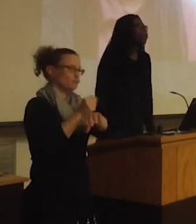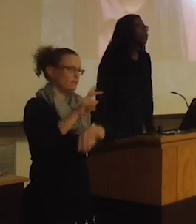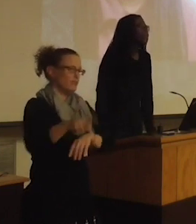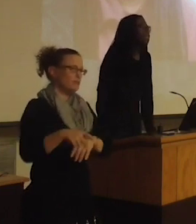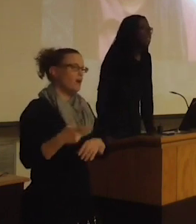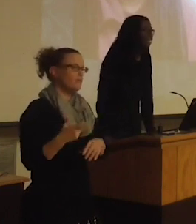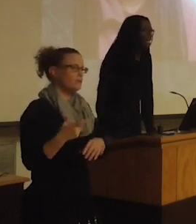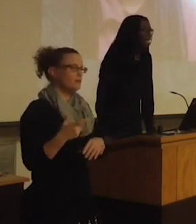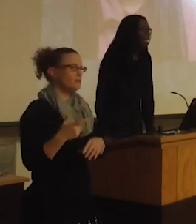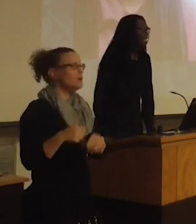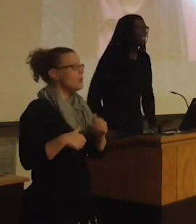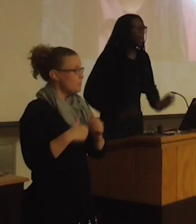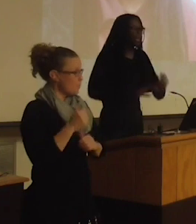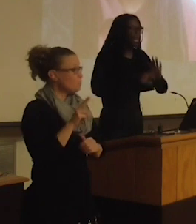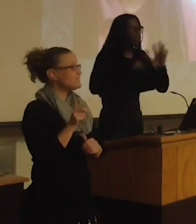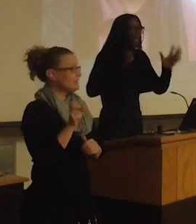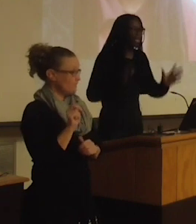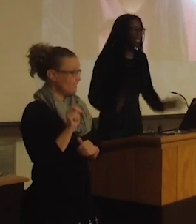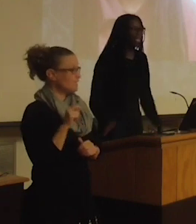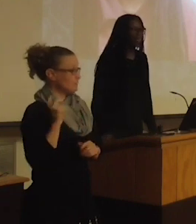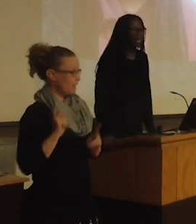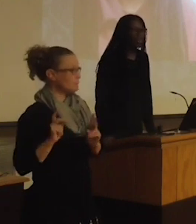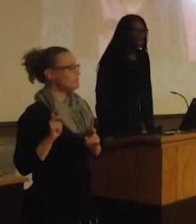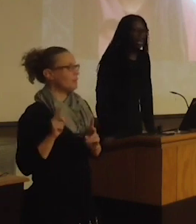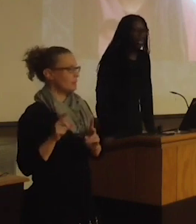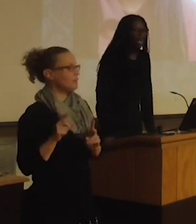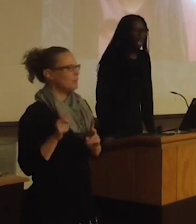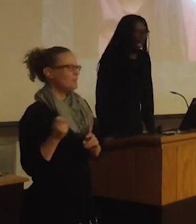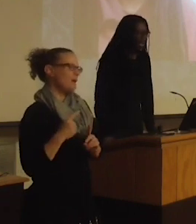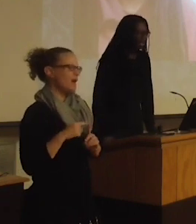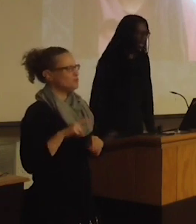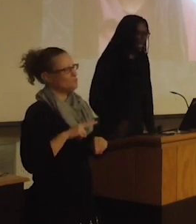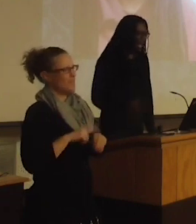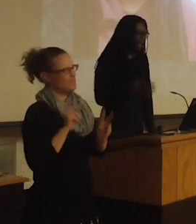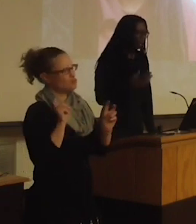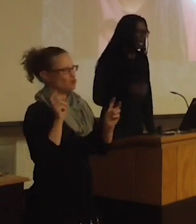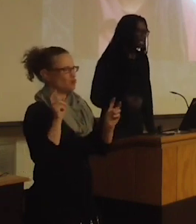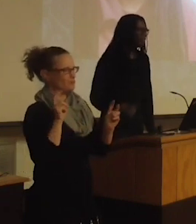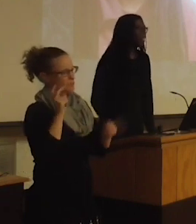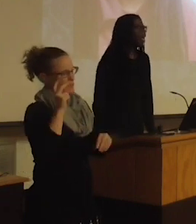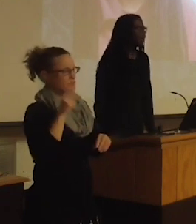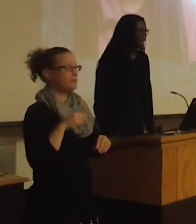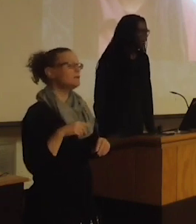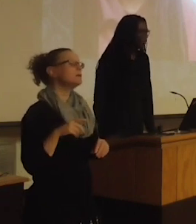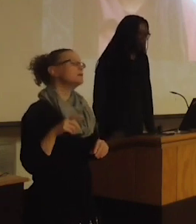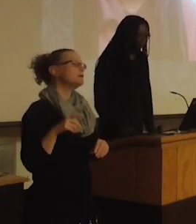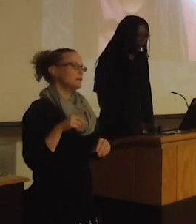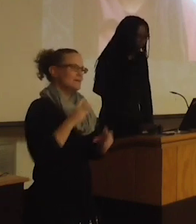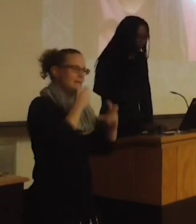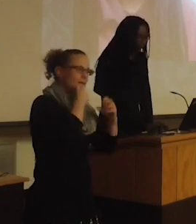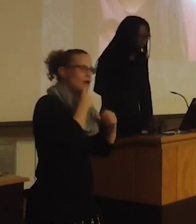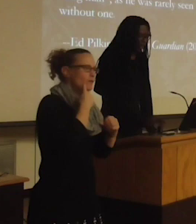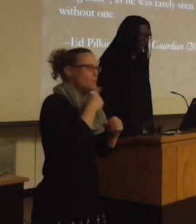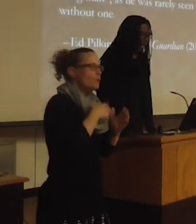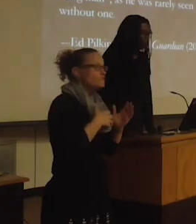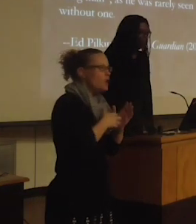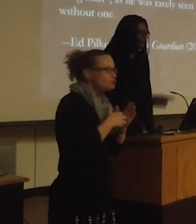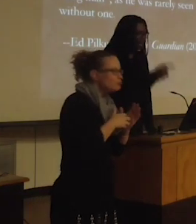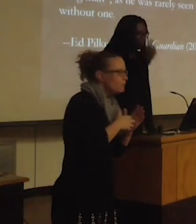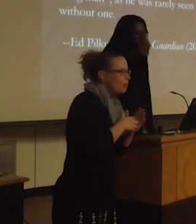These people were mostly vegan, and they had adopted a back to nature lifestyle. And they had a philosophy of caring for the